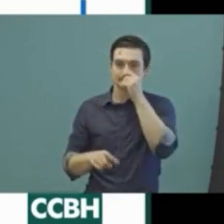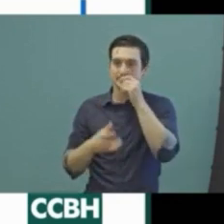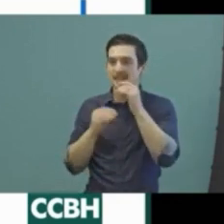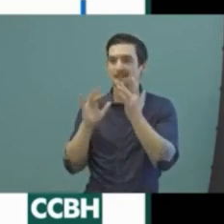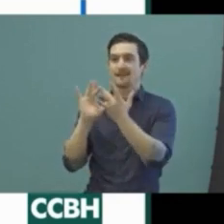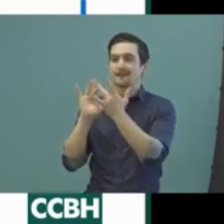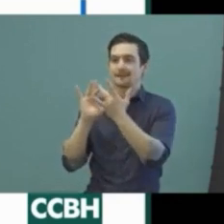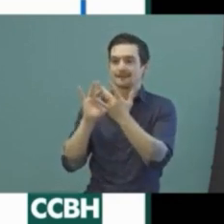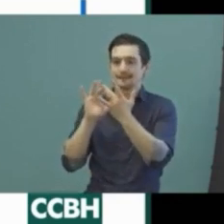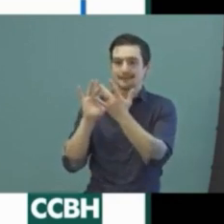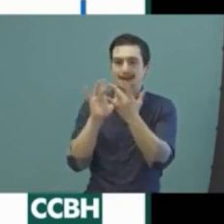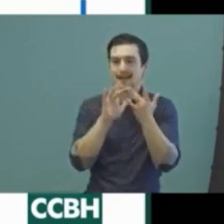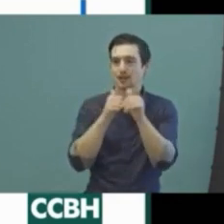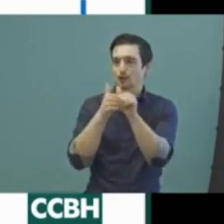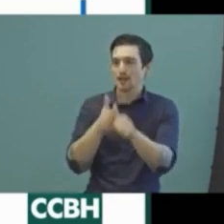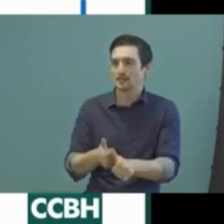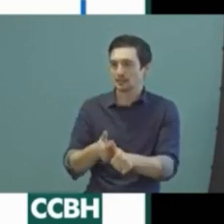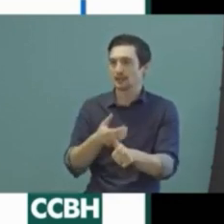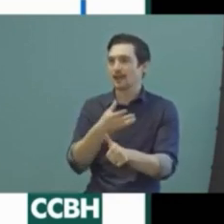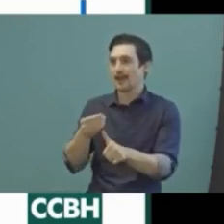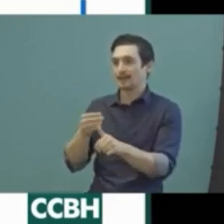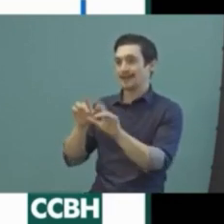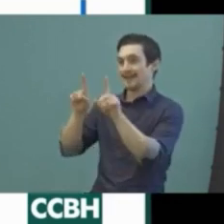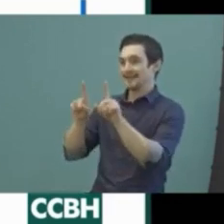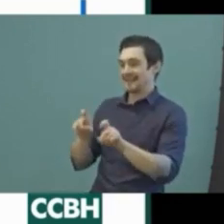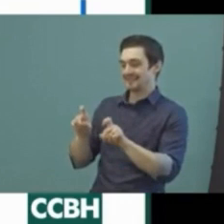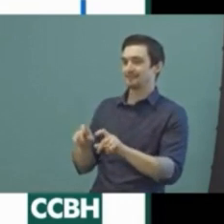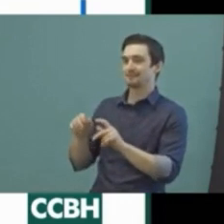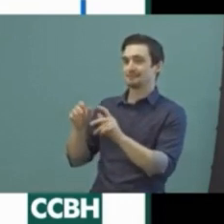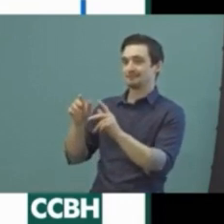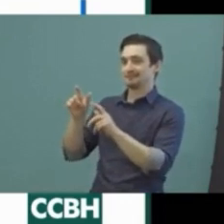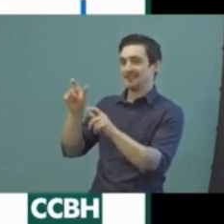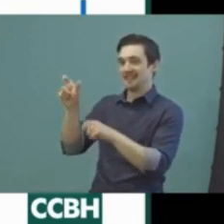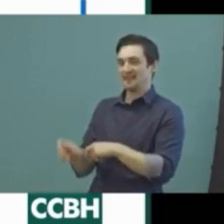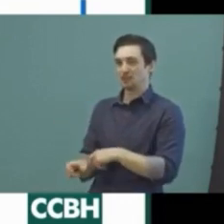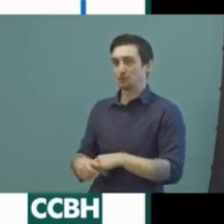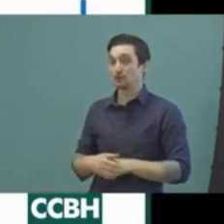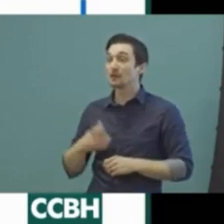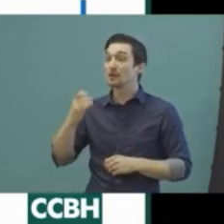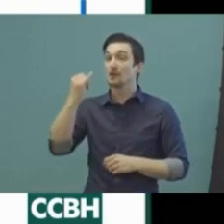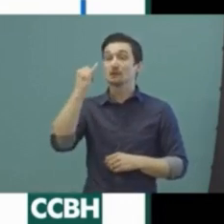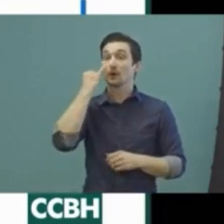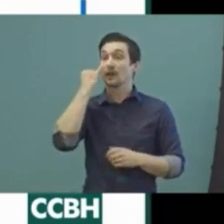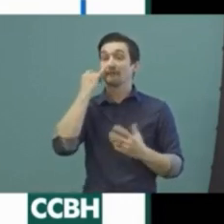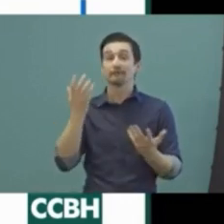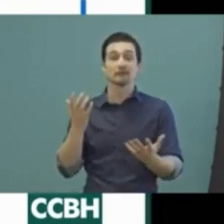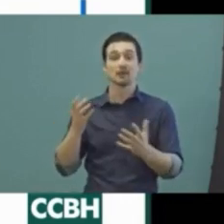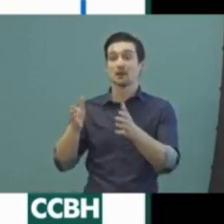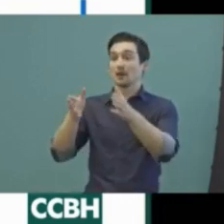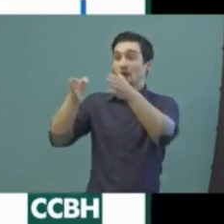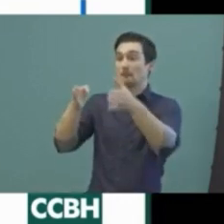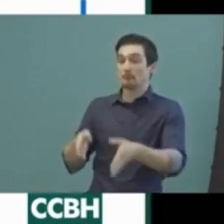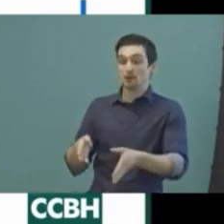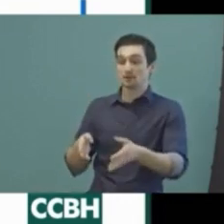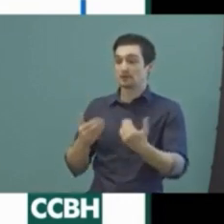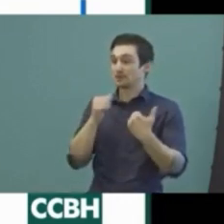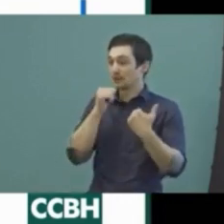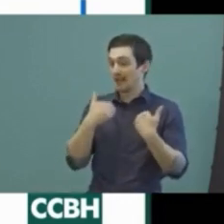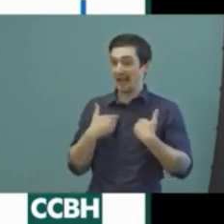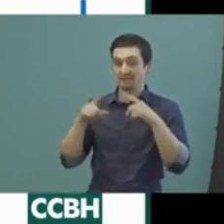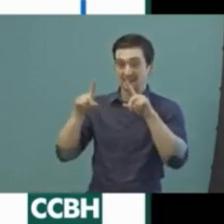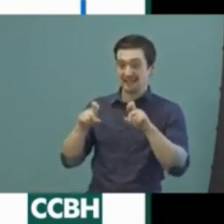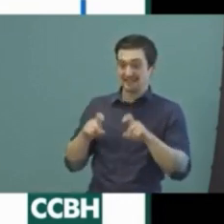contact tracing of tested individuals. And so without further testing, additional testing, we're still pretty limited